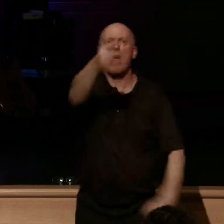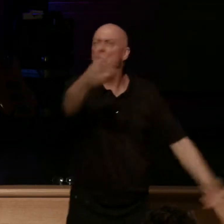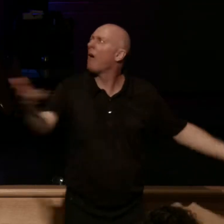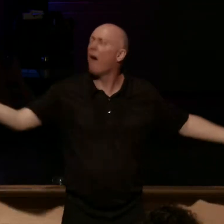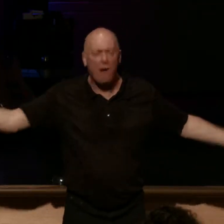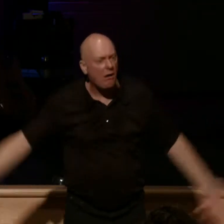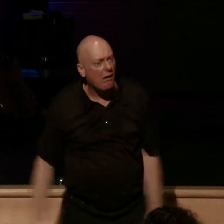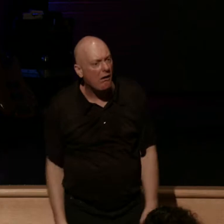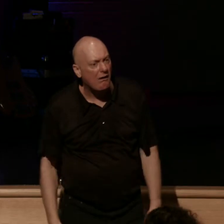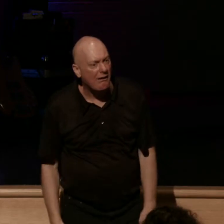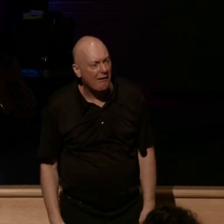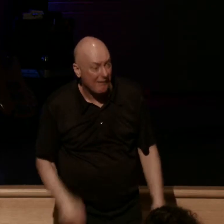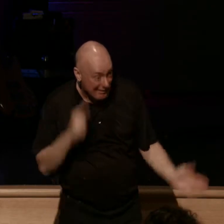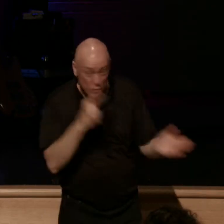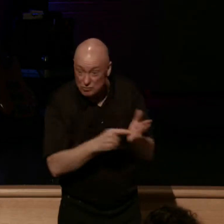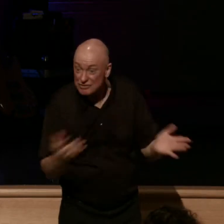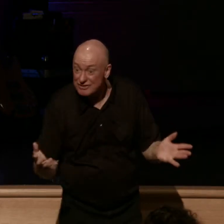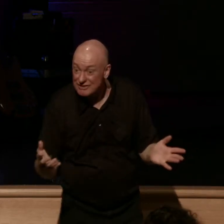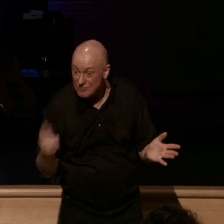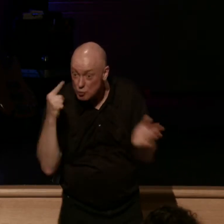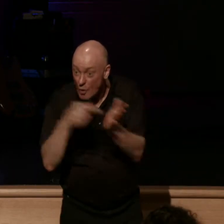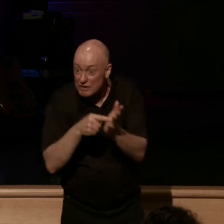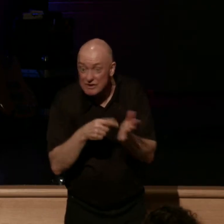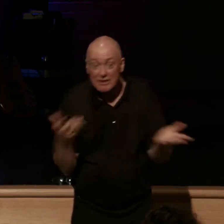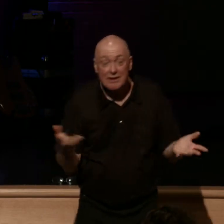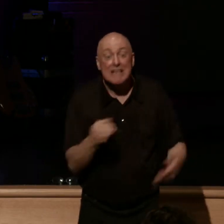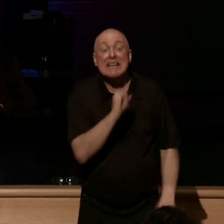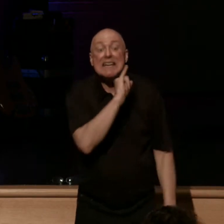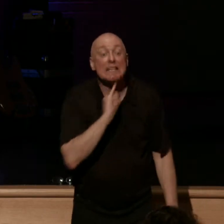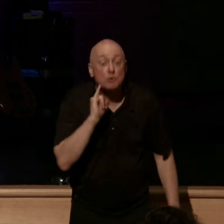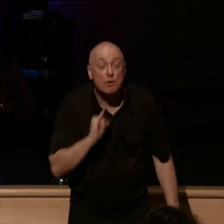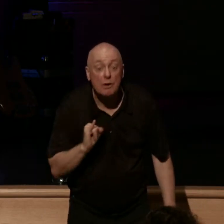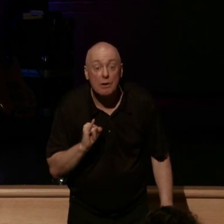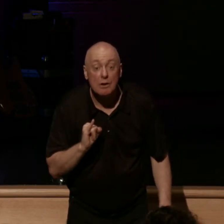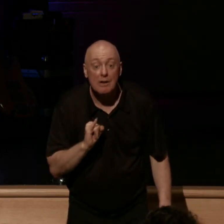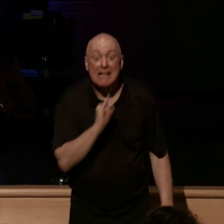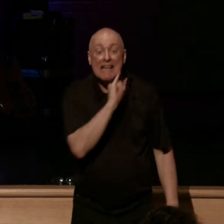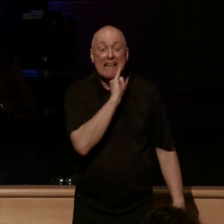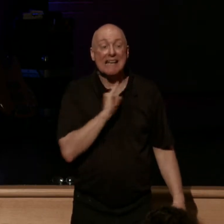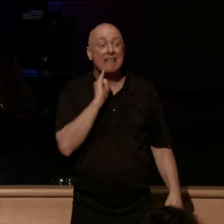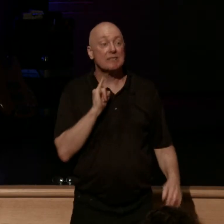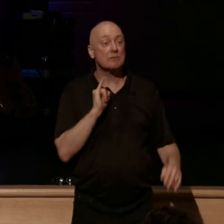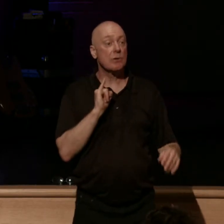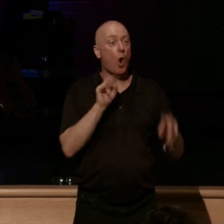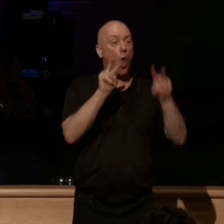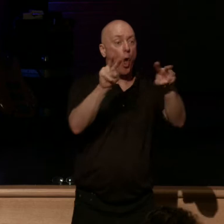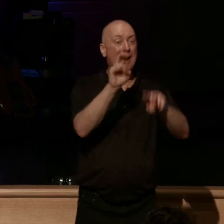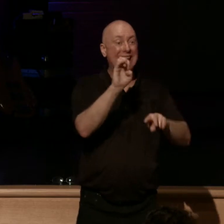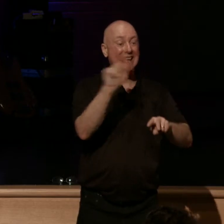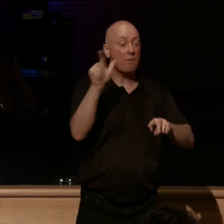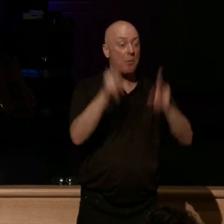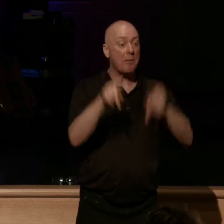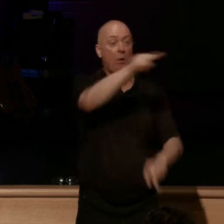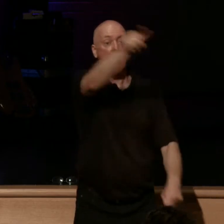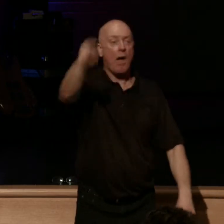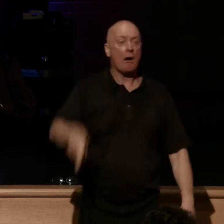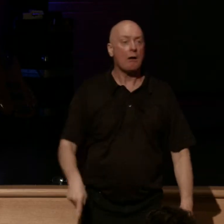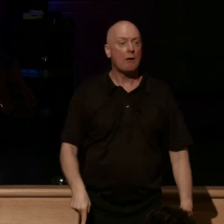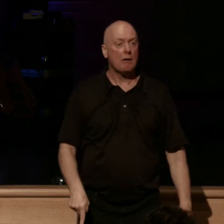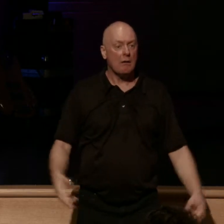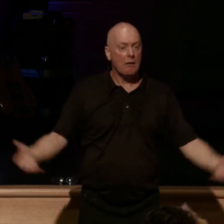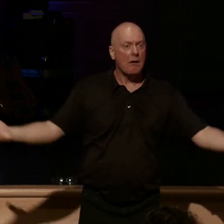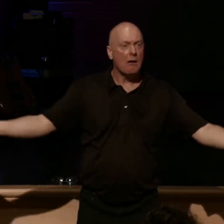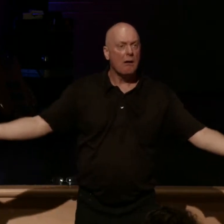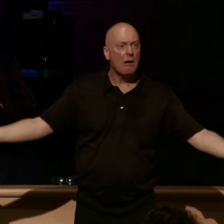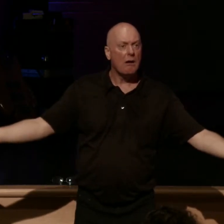Now notice inherent here, the Israelites, as they look upon the evildoers, as they start